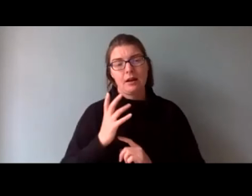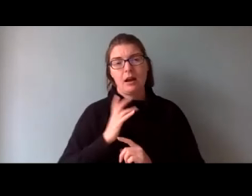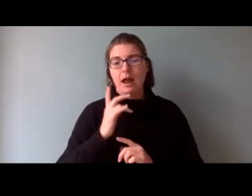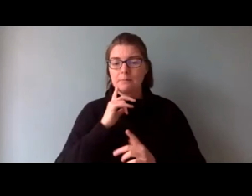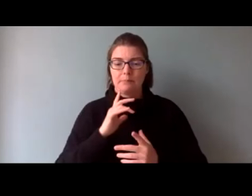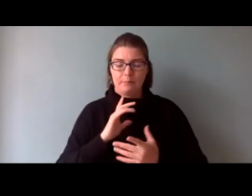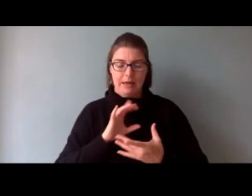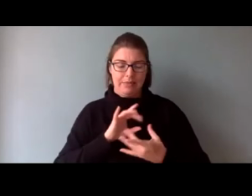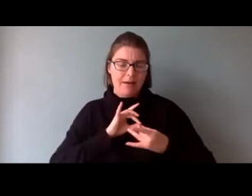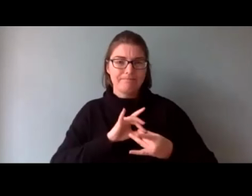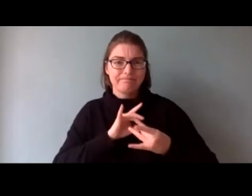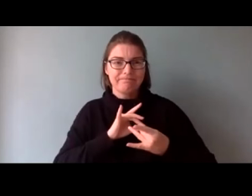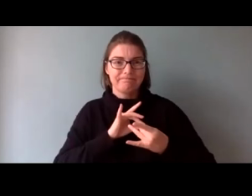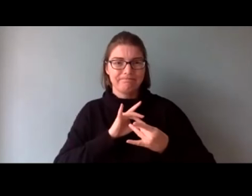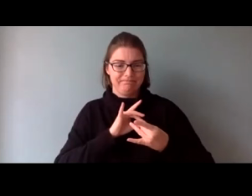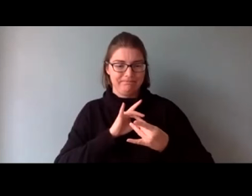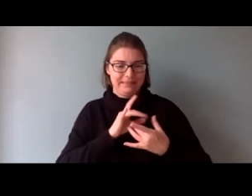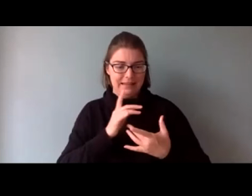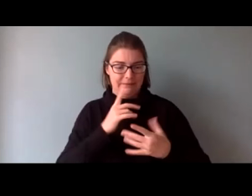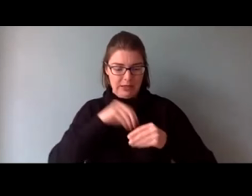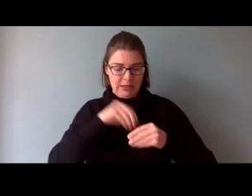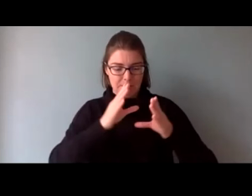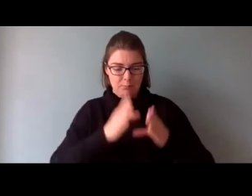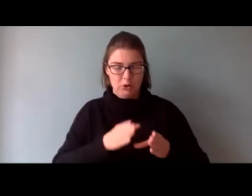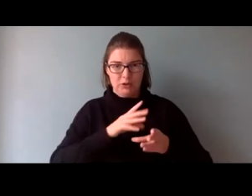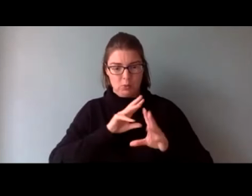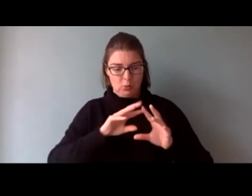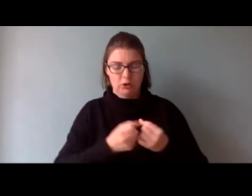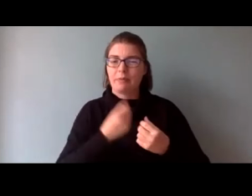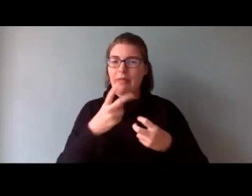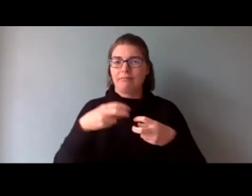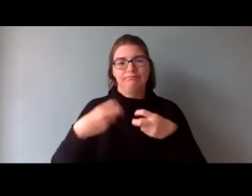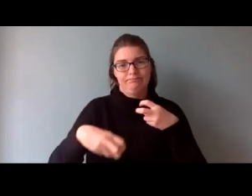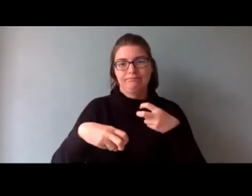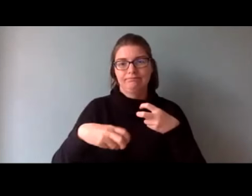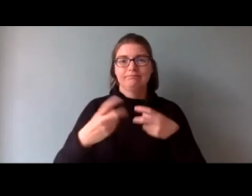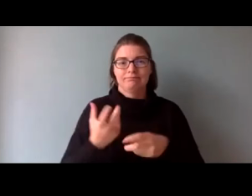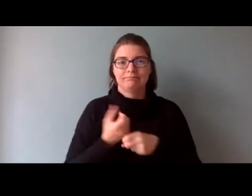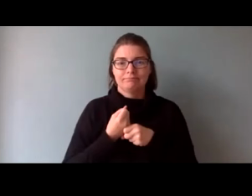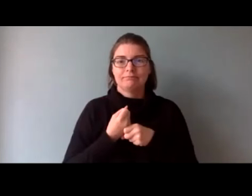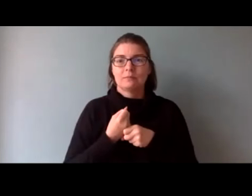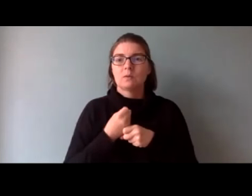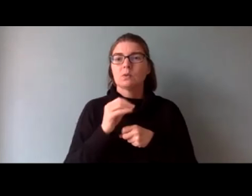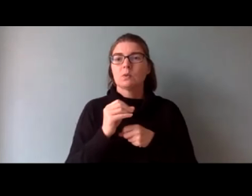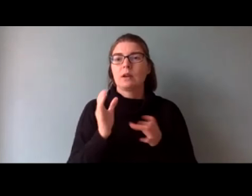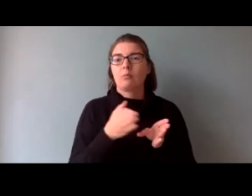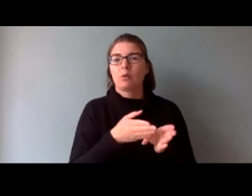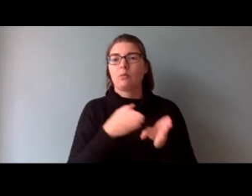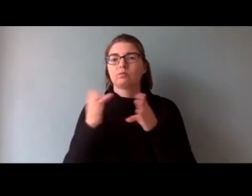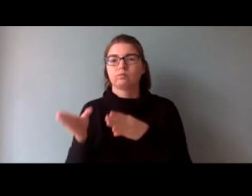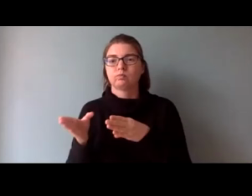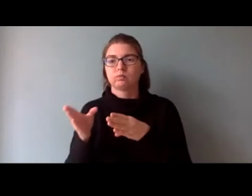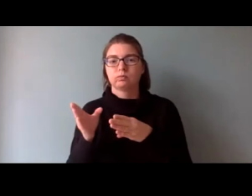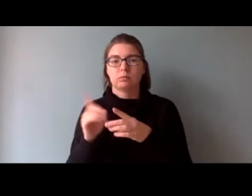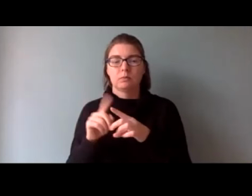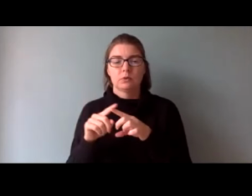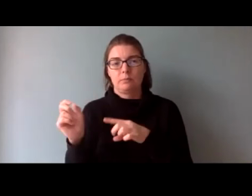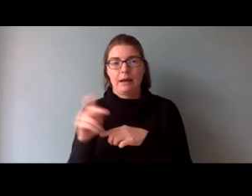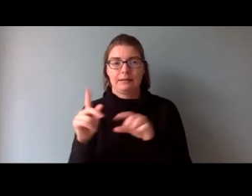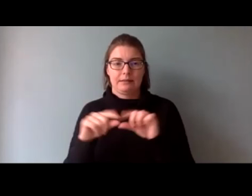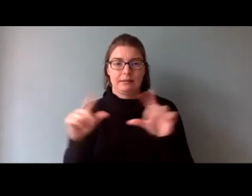the in-person workshops that's been really difficult to translate. So with that, we're going to pop over to back to the slides.